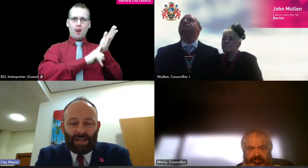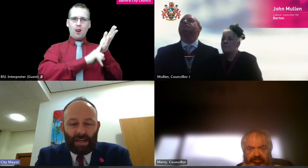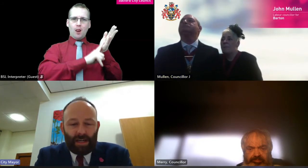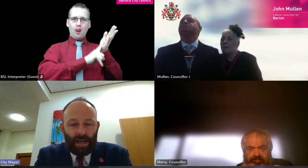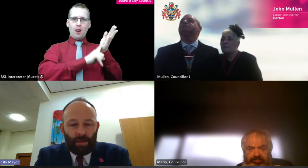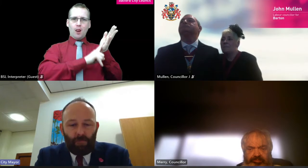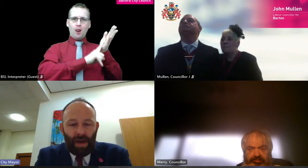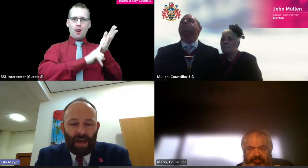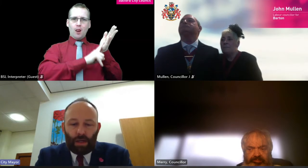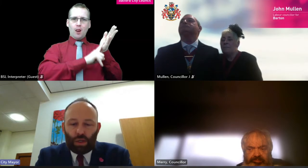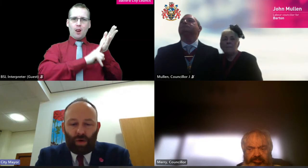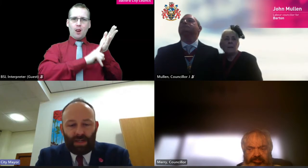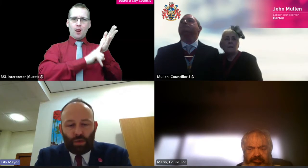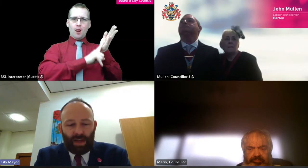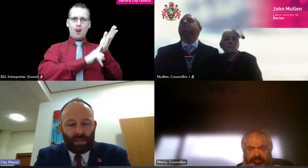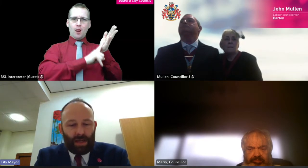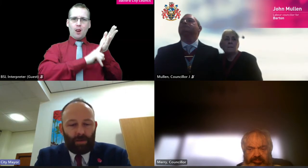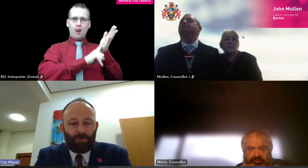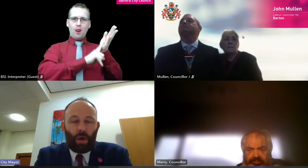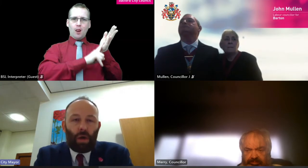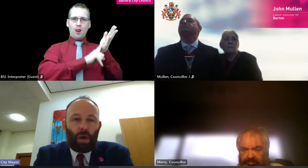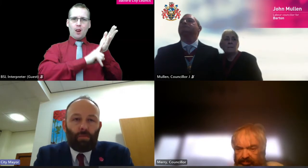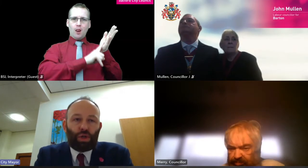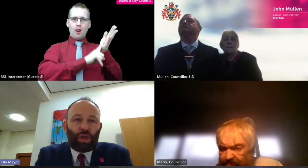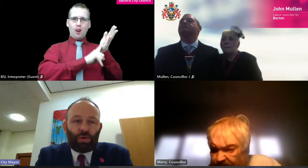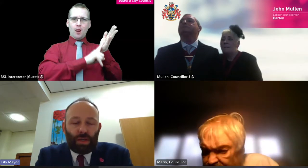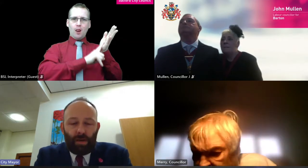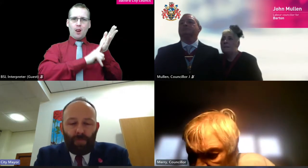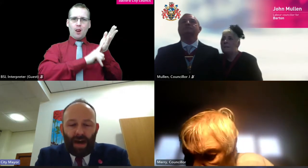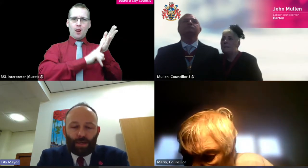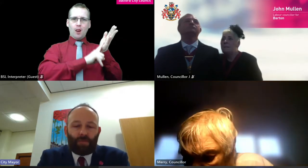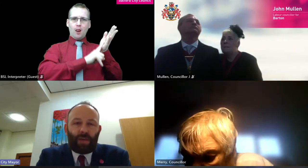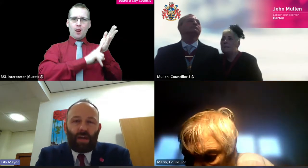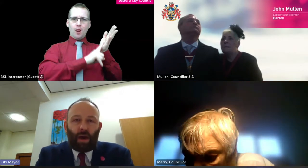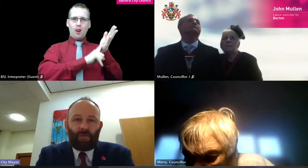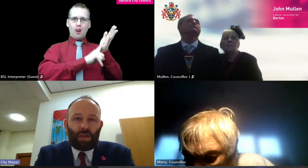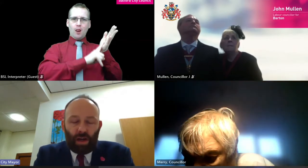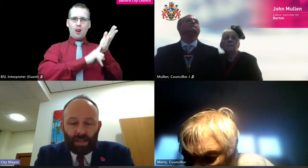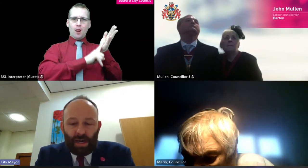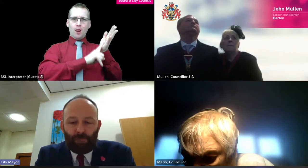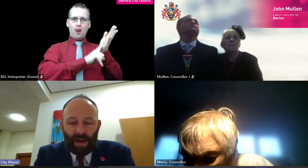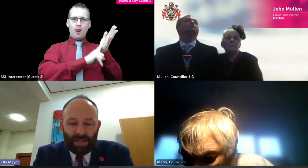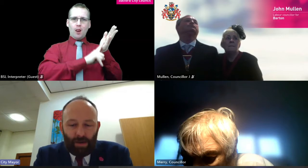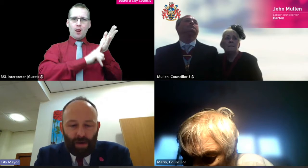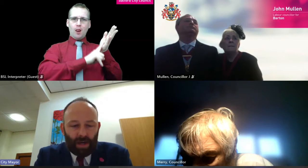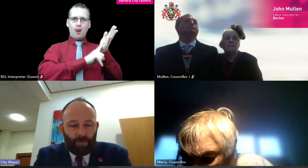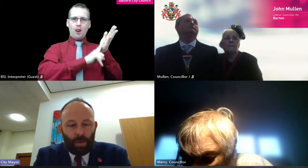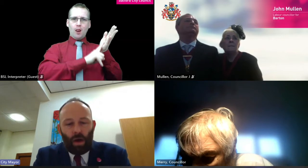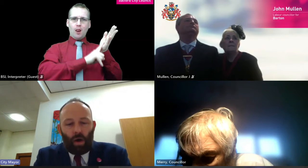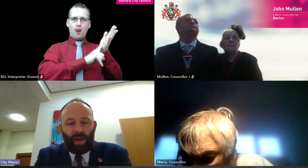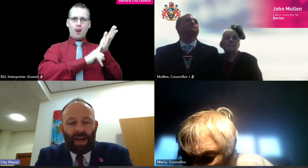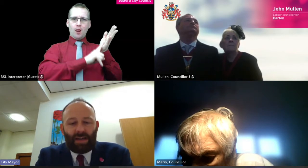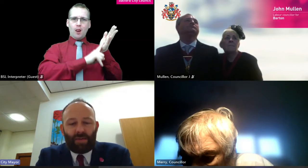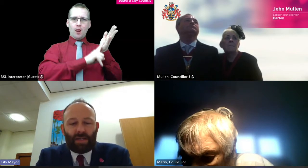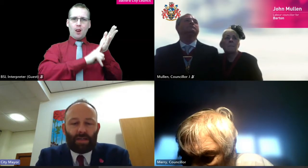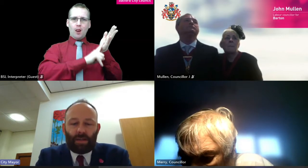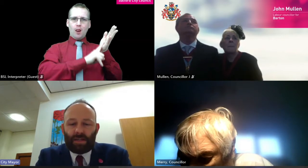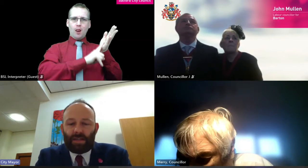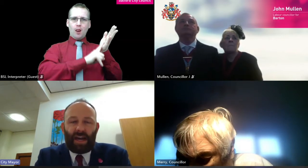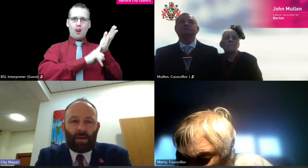should have ended in May 2020. But due to the impacts of the COVID-19 pandemic on